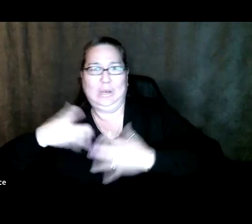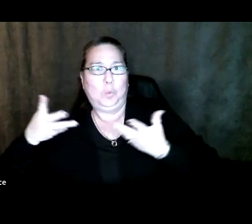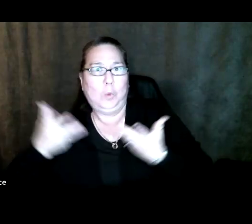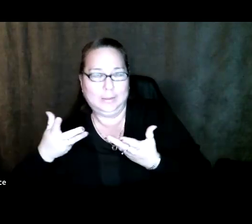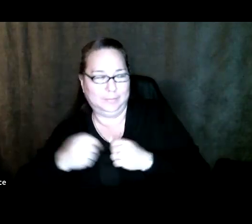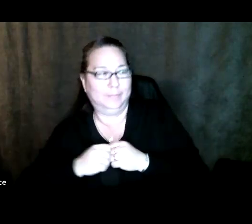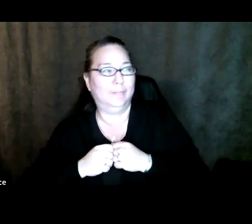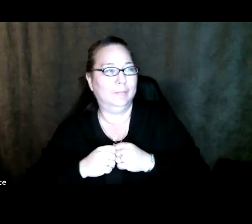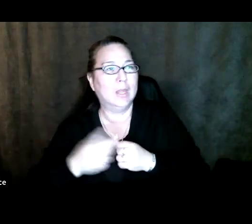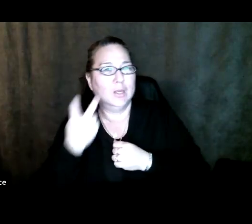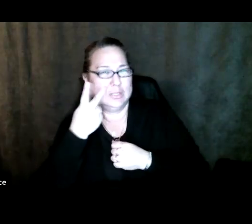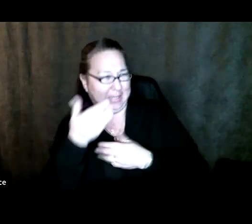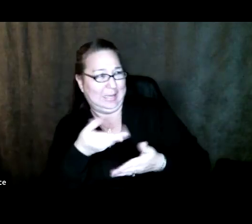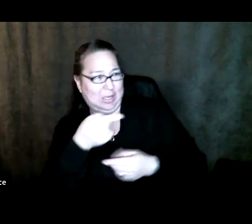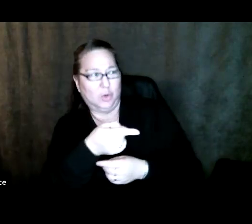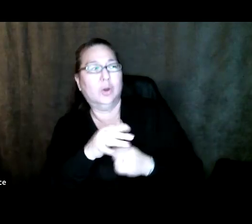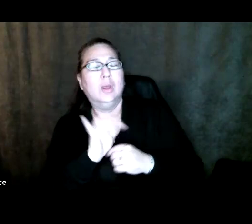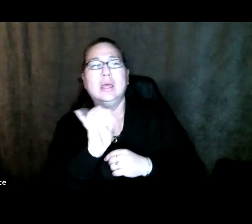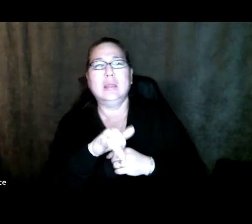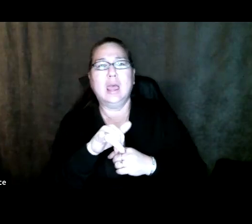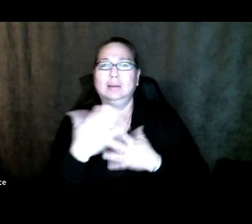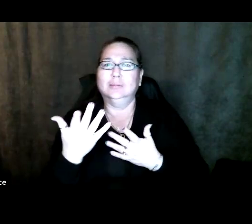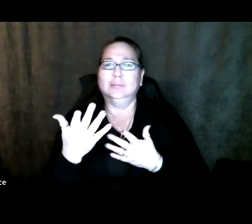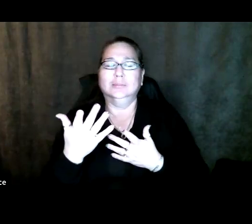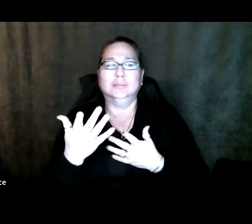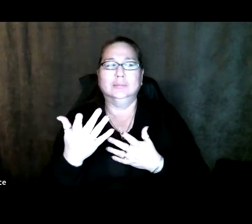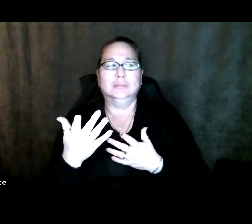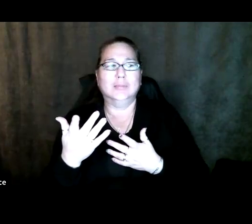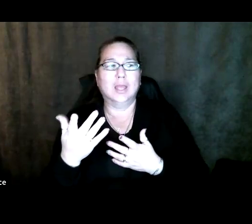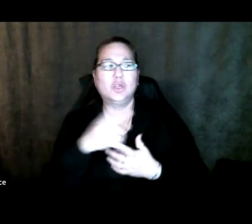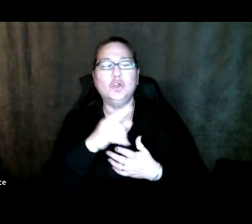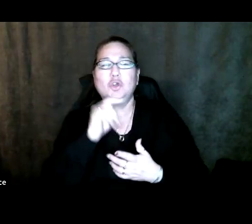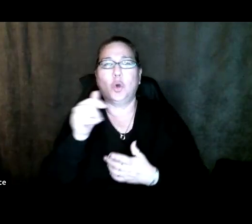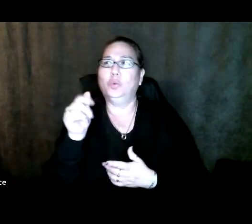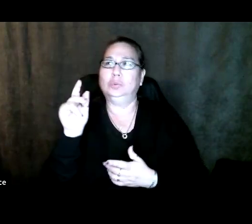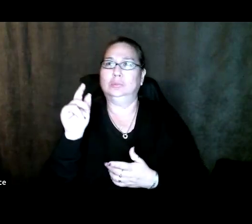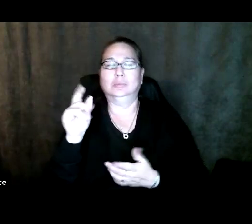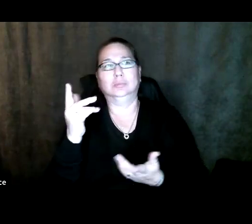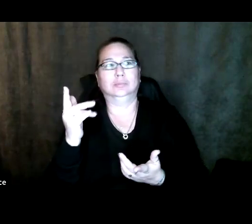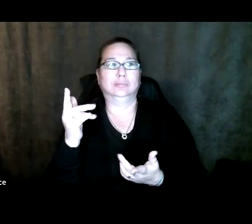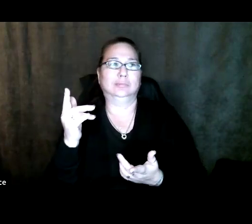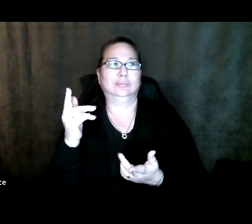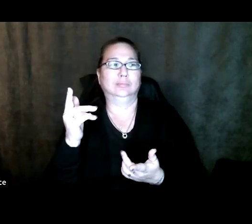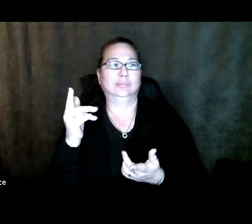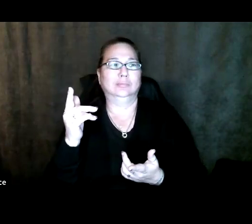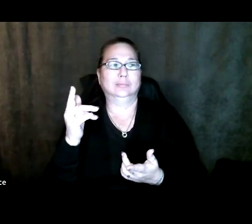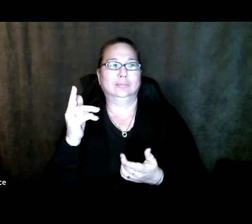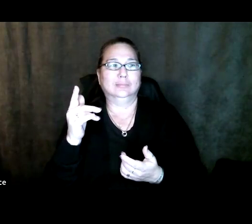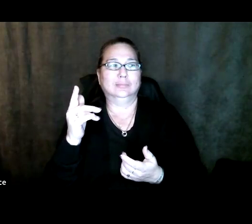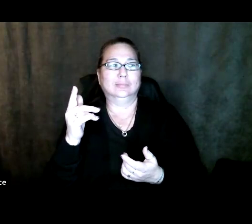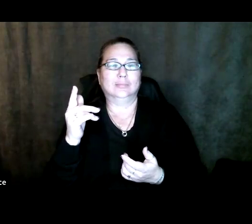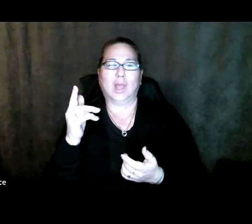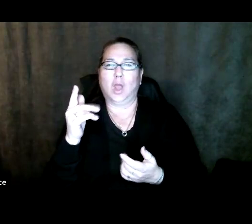you don't hear me talk about resources too much because Boston has a lot of resources and using them well should be our top priority,